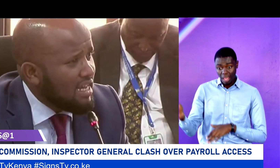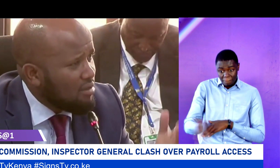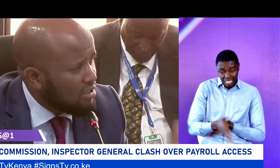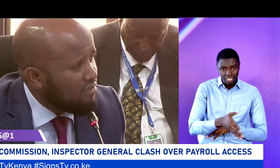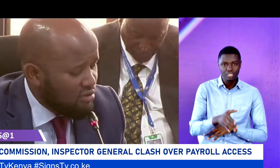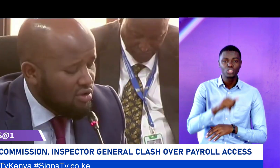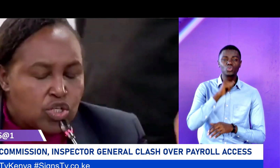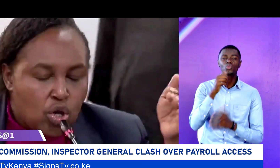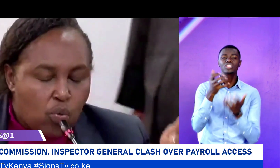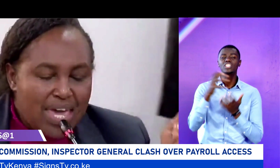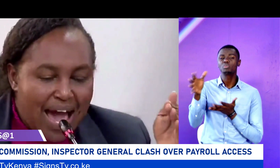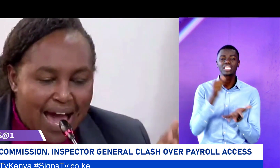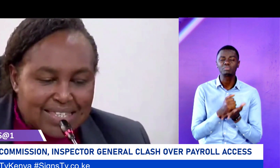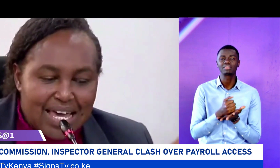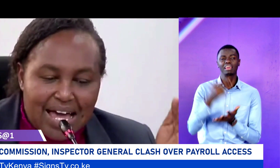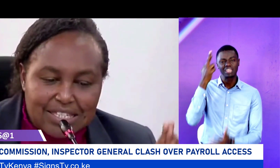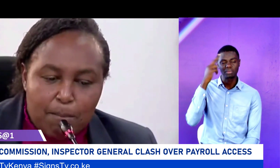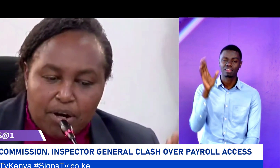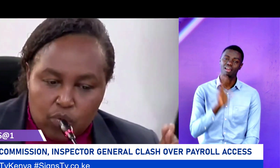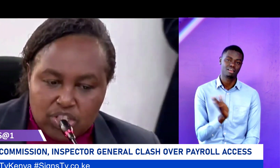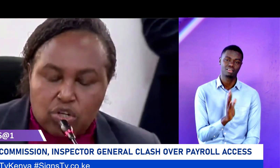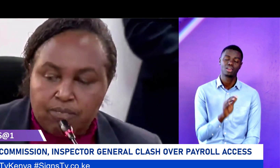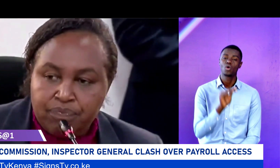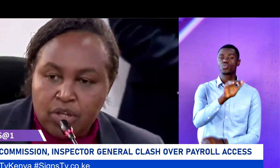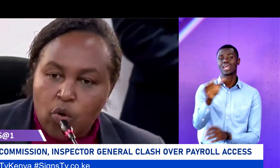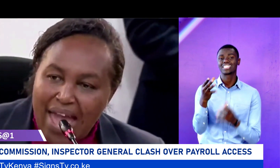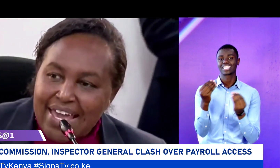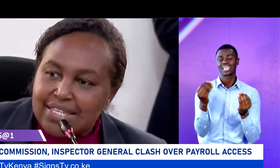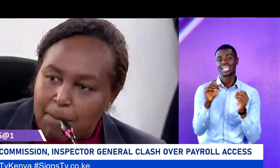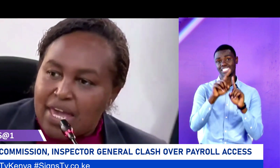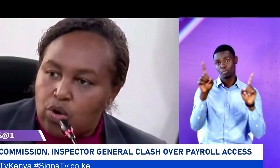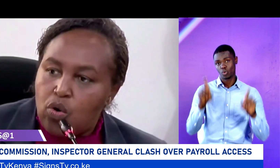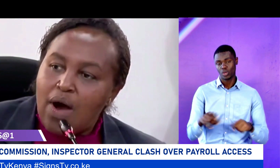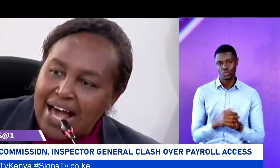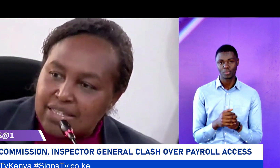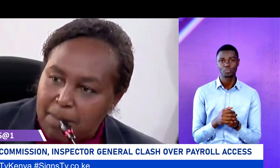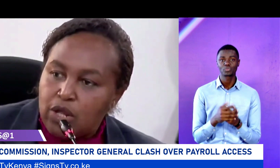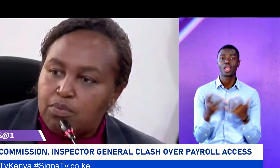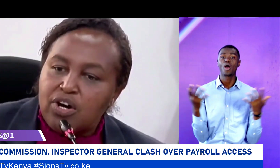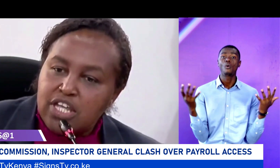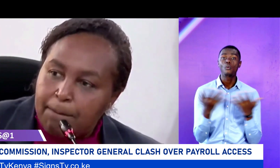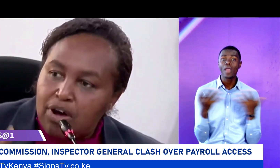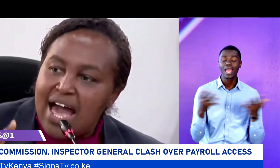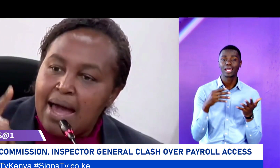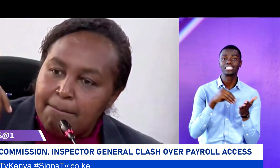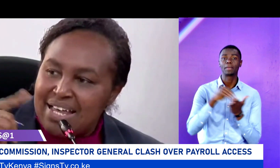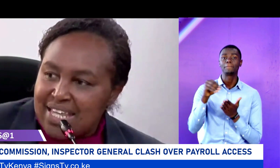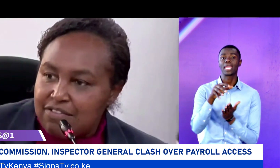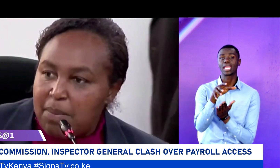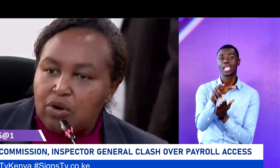and whatever. So we are asking a simple question. Where is the payroll? Who has the payroll? Because the employer must have the payroll